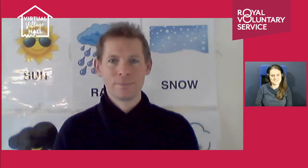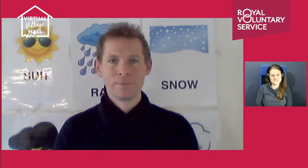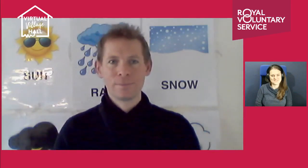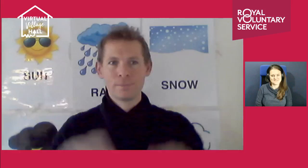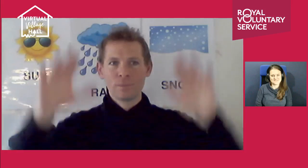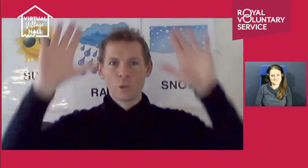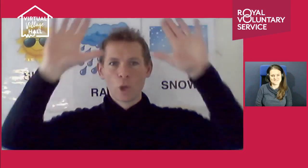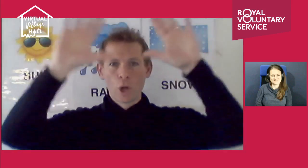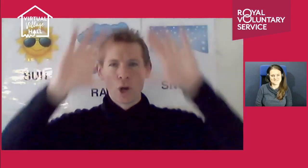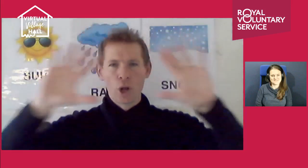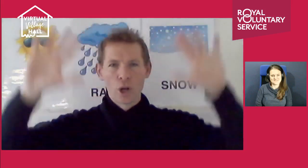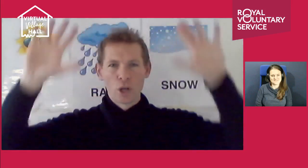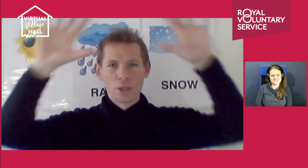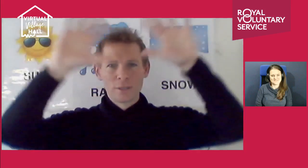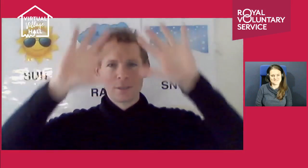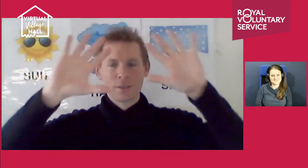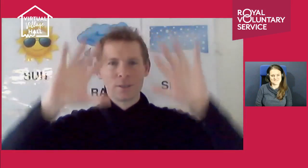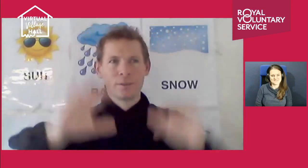wind,